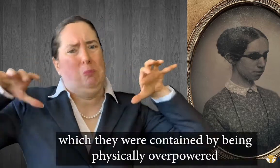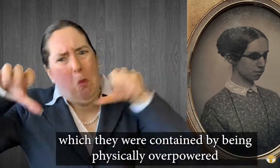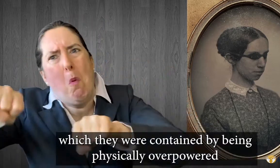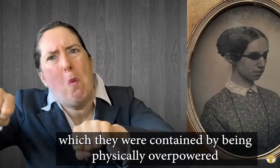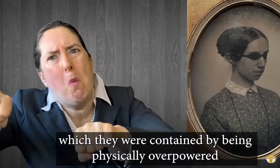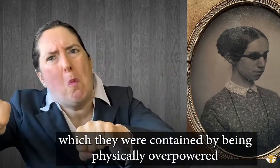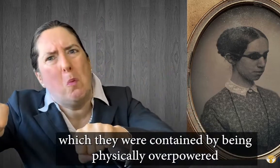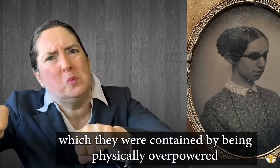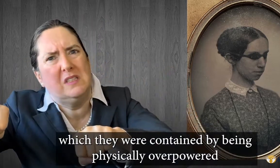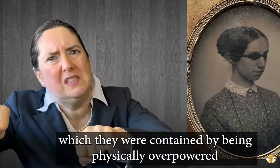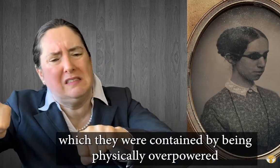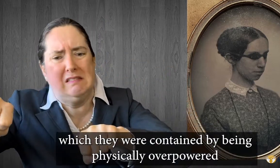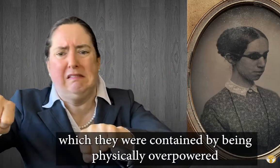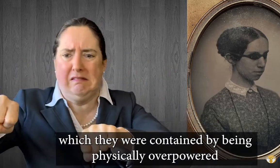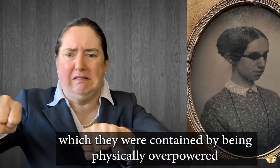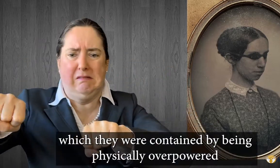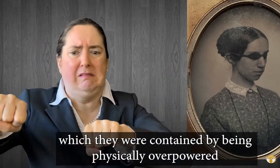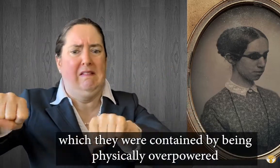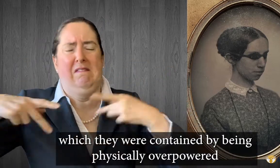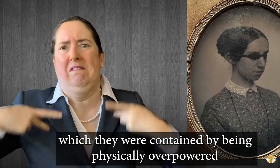which they were contained by being physically overpowered.